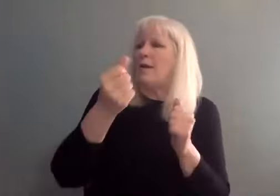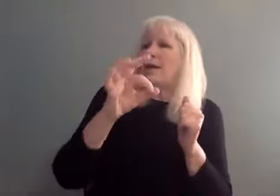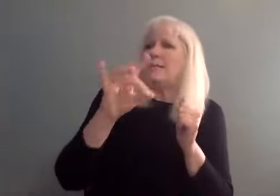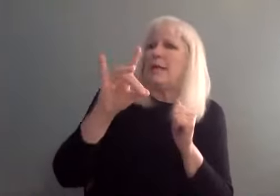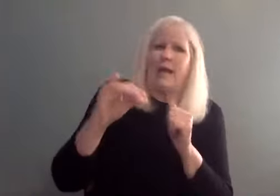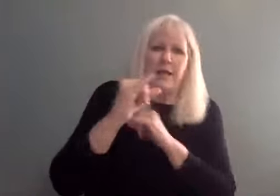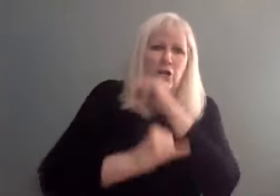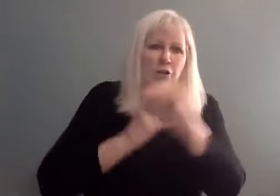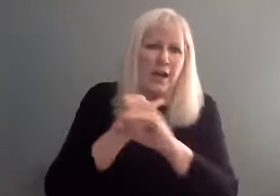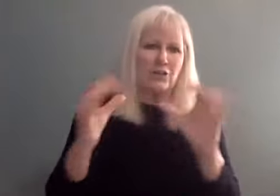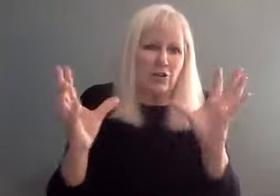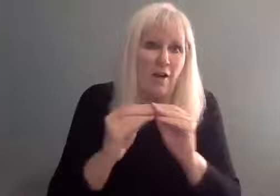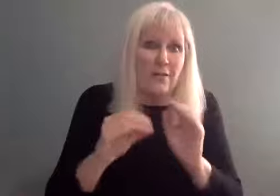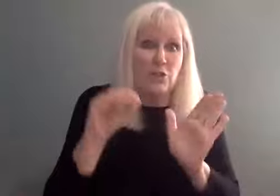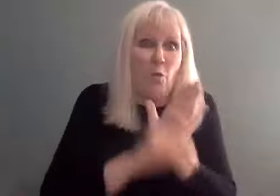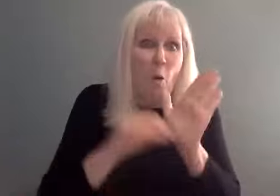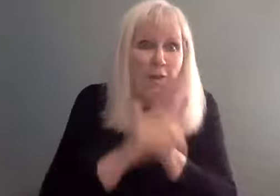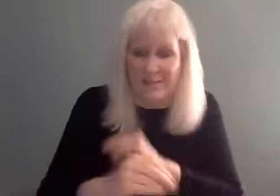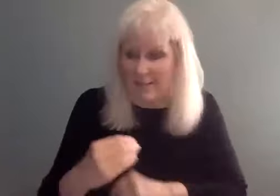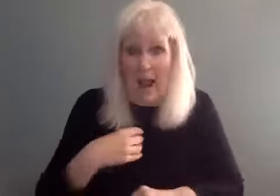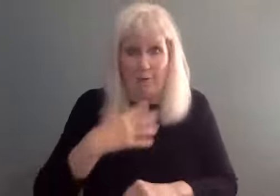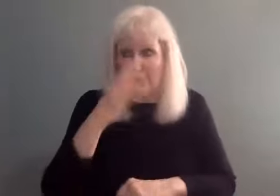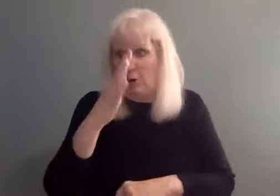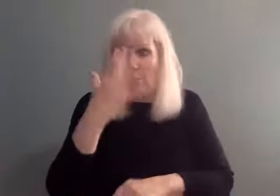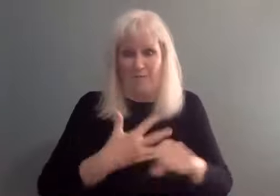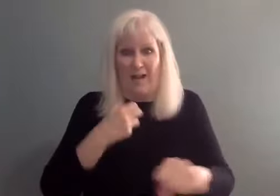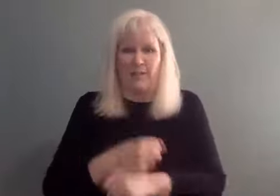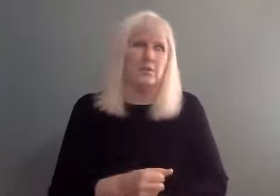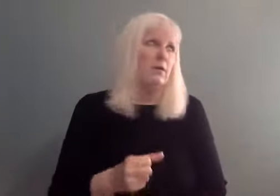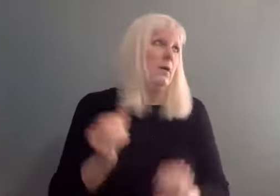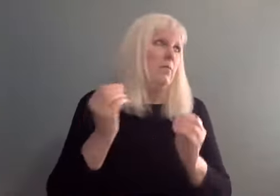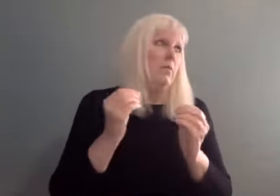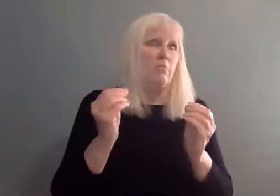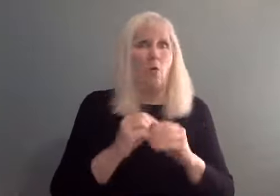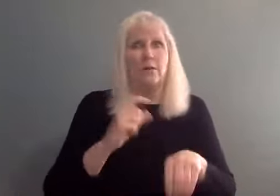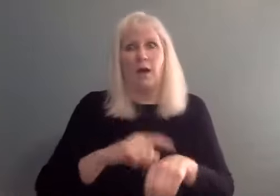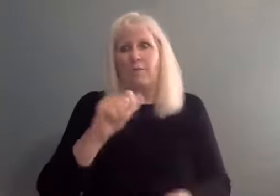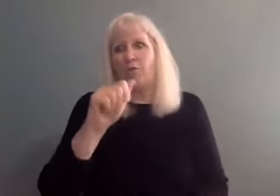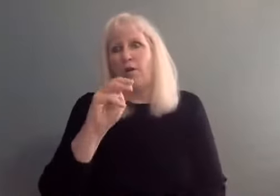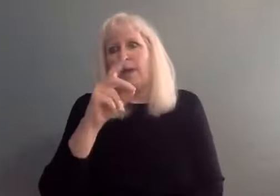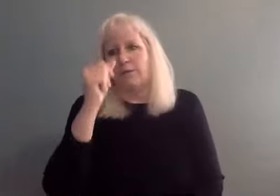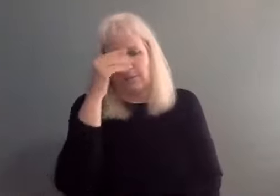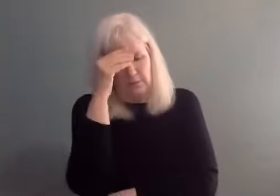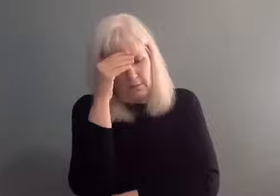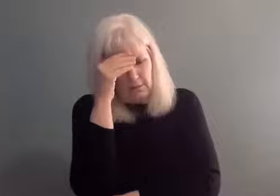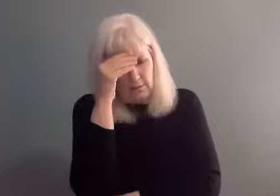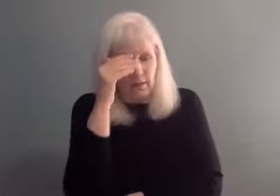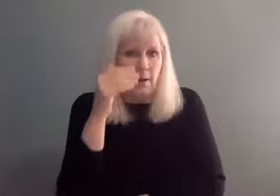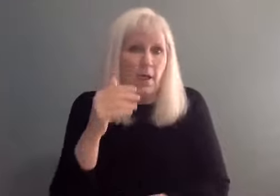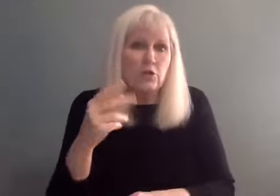New Orleans, almost 5 years sober to make more amends. I tried a 12-step. 2 of my buddies that ran with